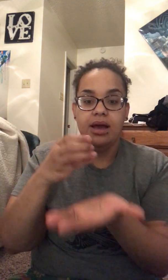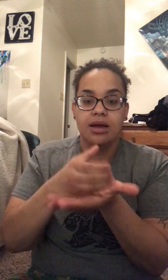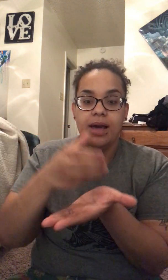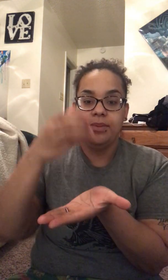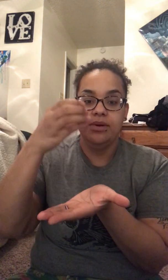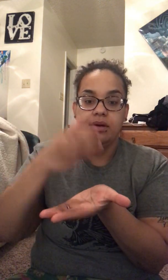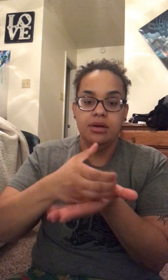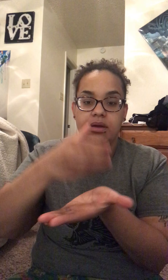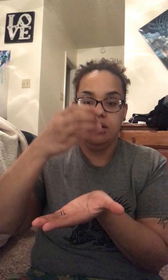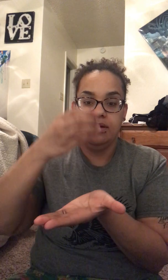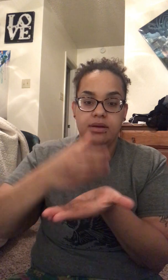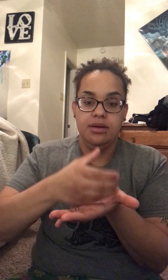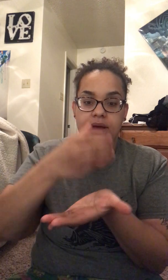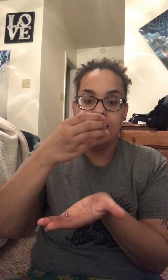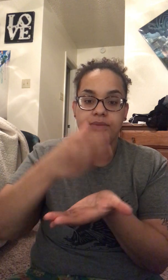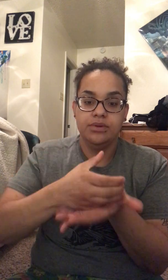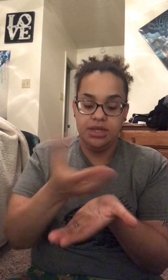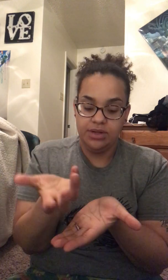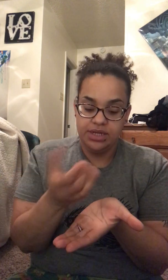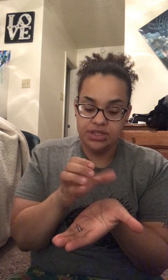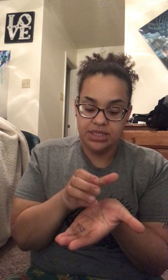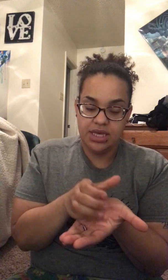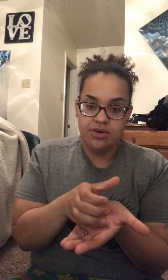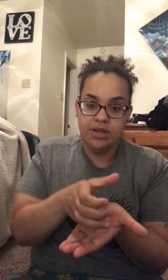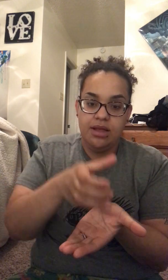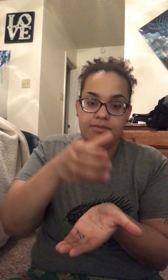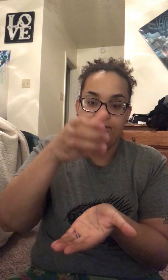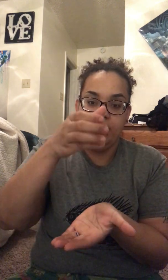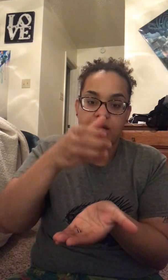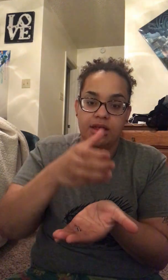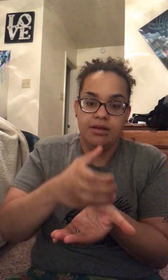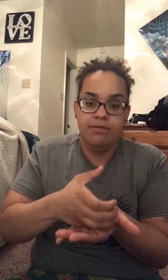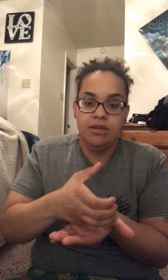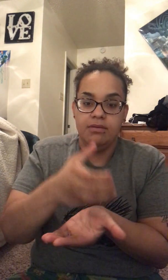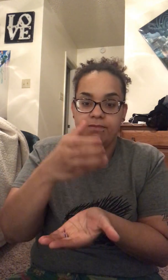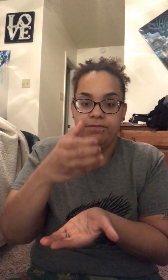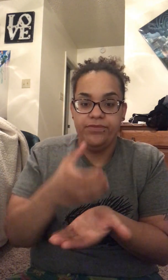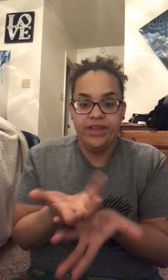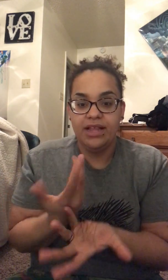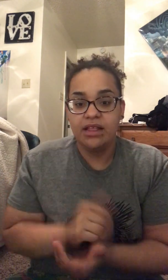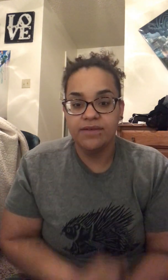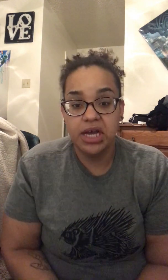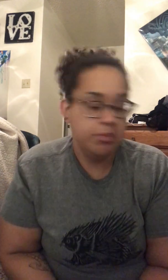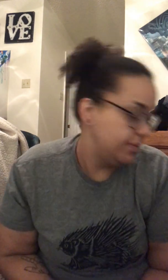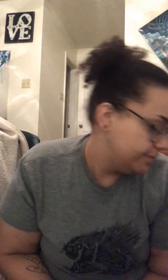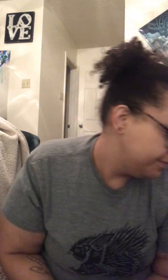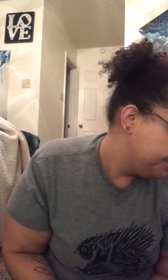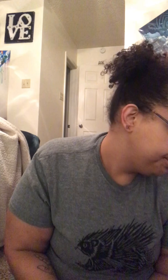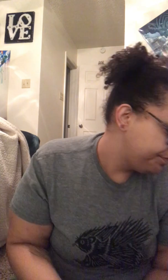Cup. Cup. Literally, it's just like you like feeling the length of a cup.